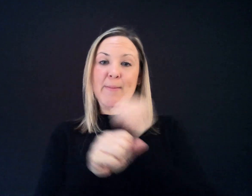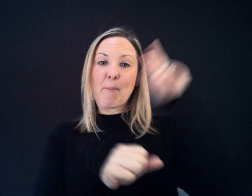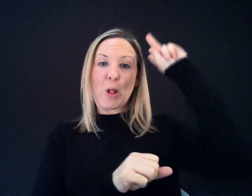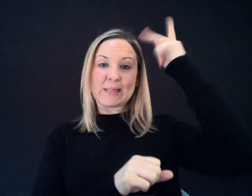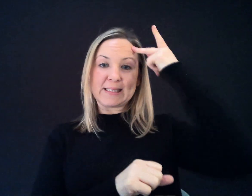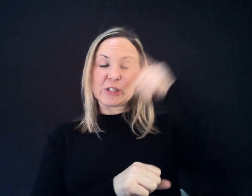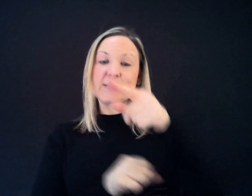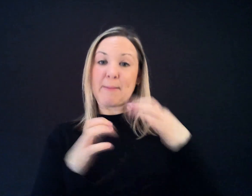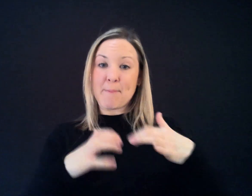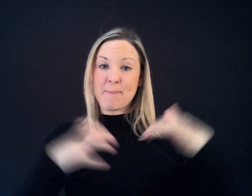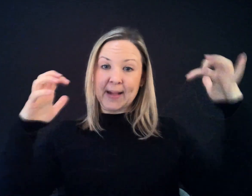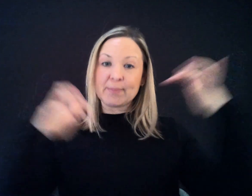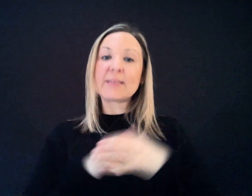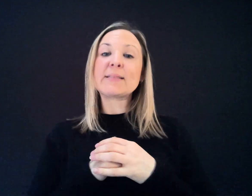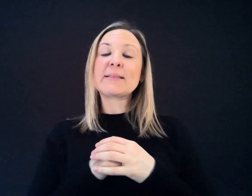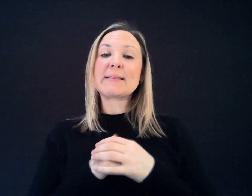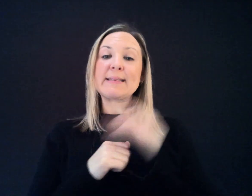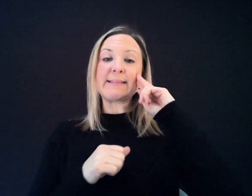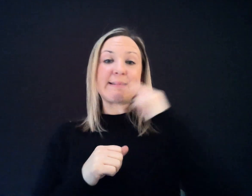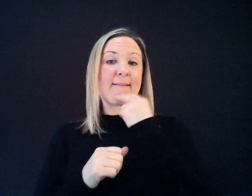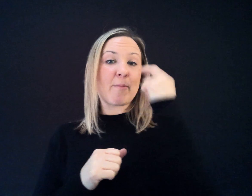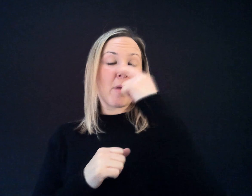deafblind communication workshop with Heather,